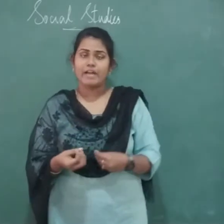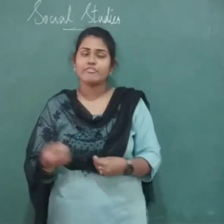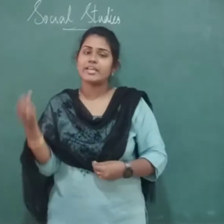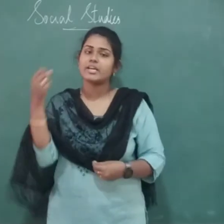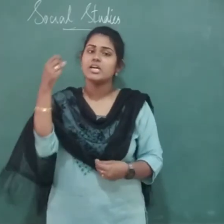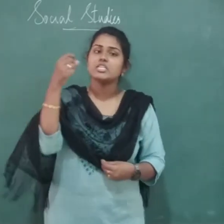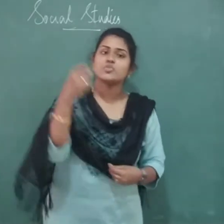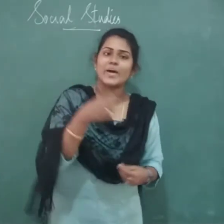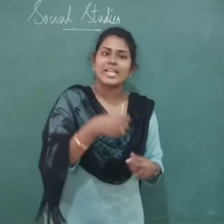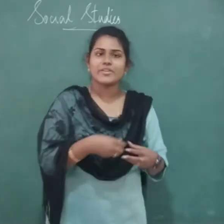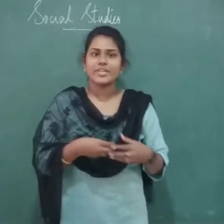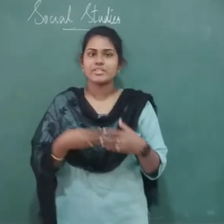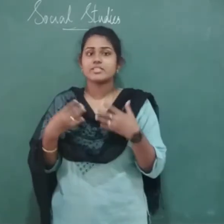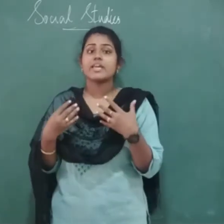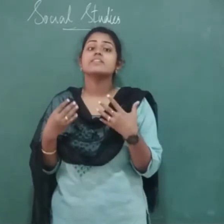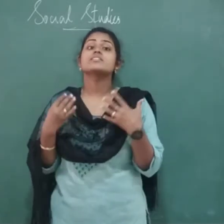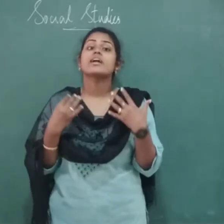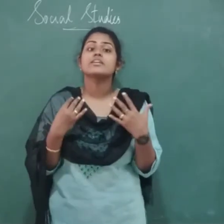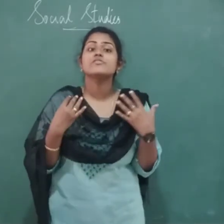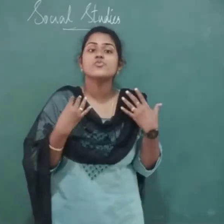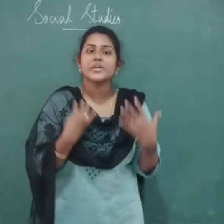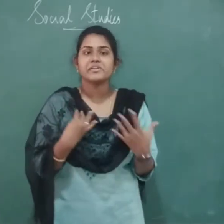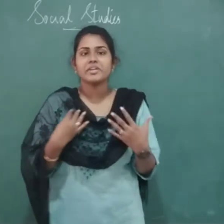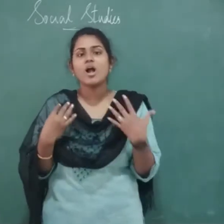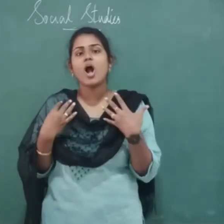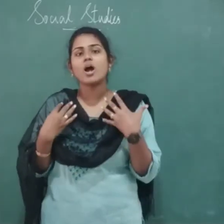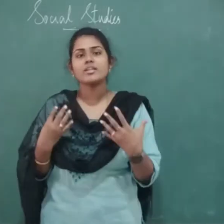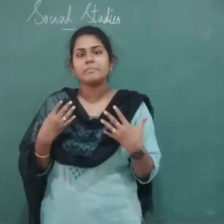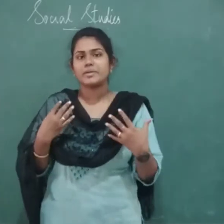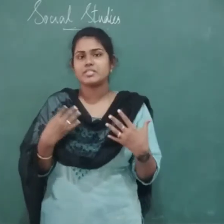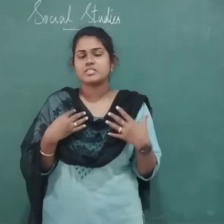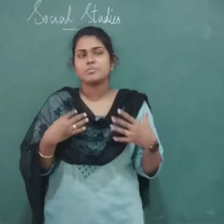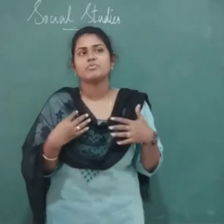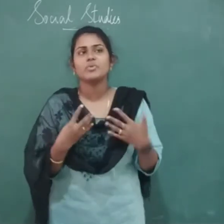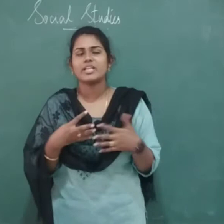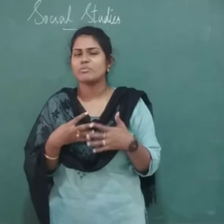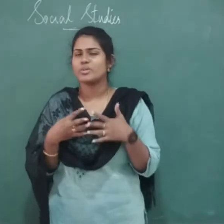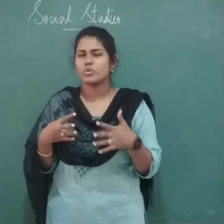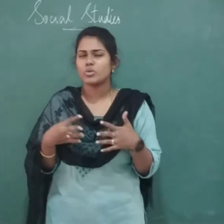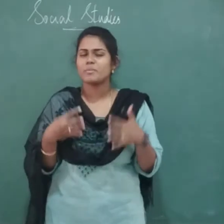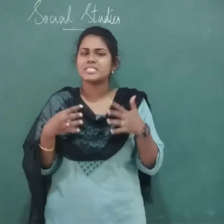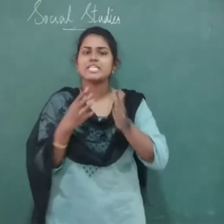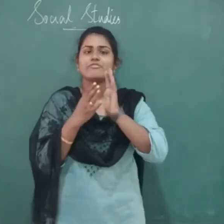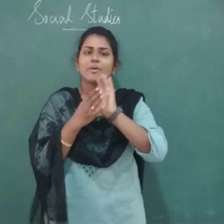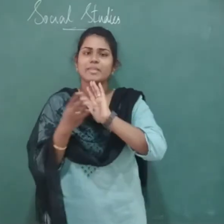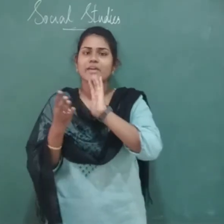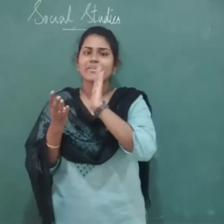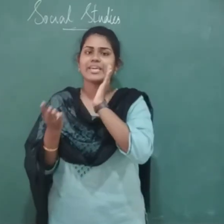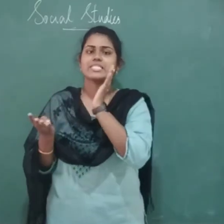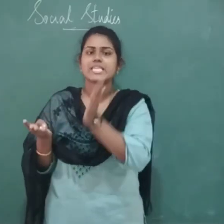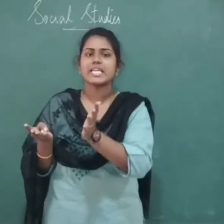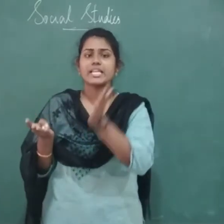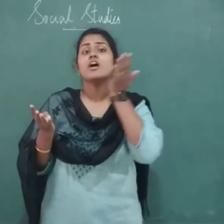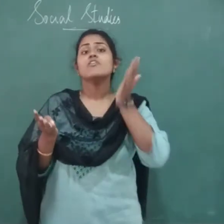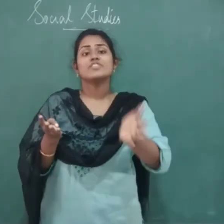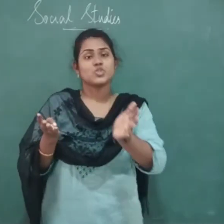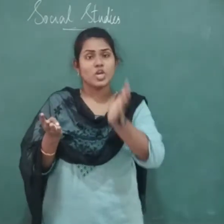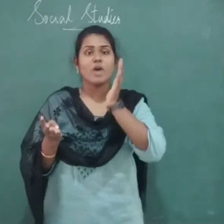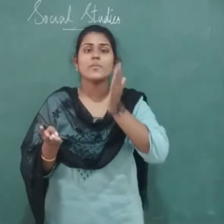like jewelries. They started wearing ornaments. Before that, we don't know, but still from there we can say that for sure we can